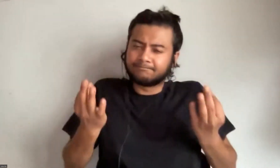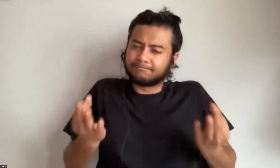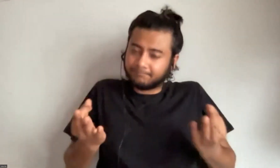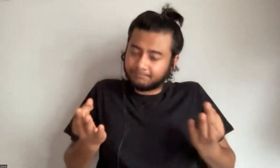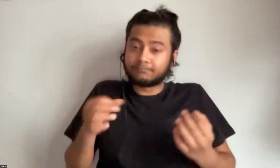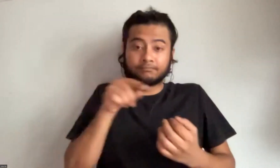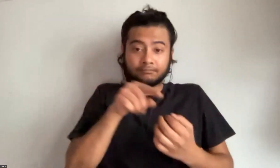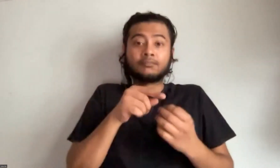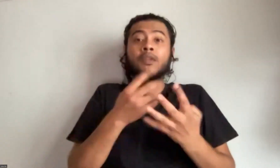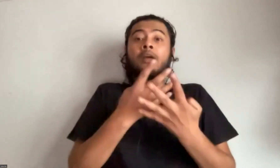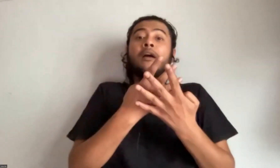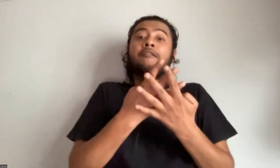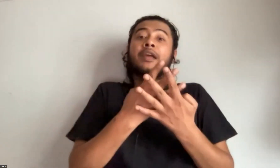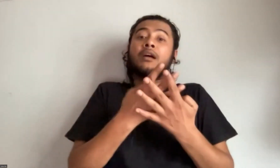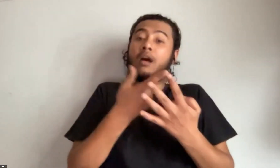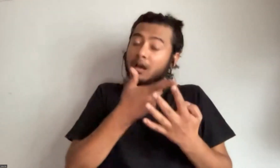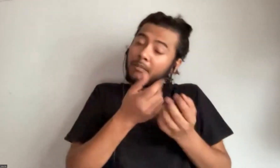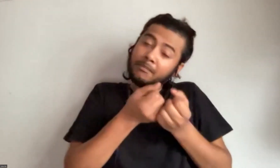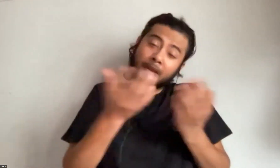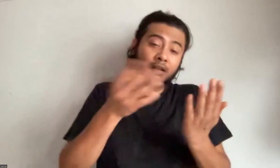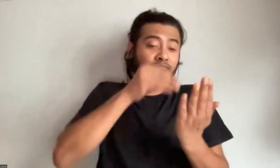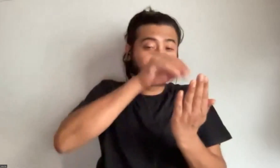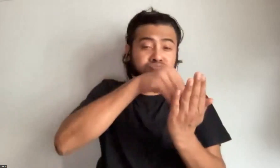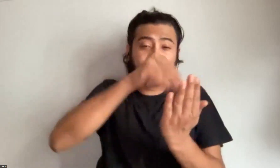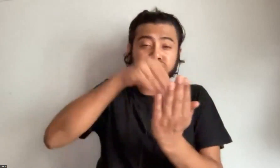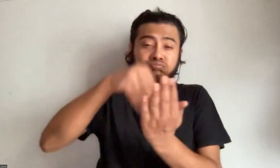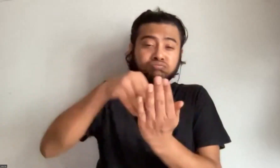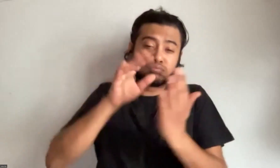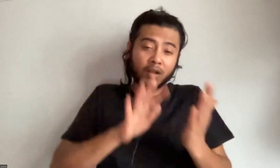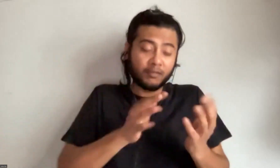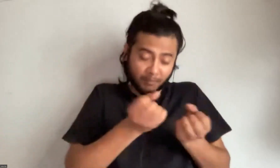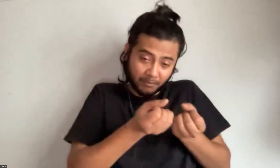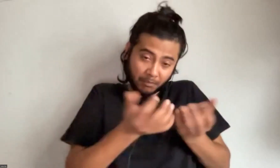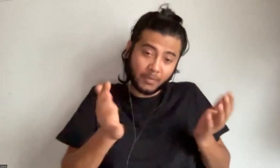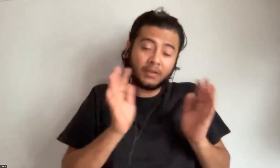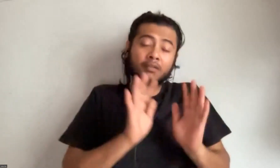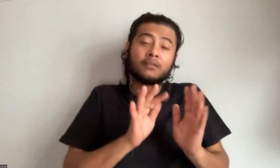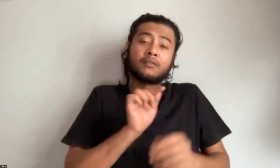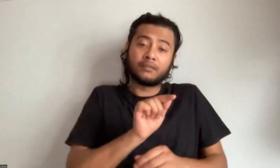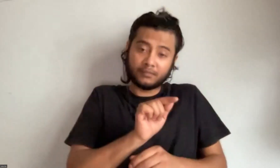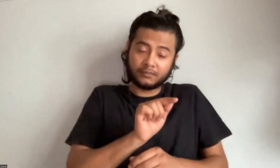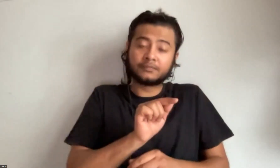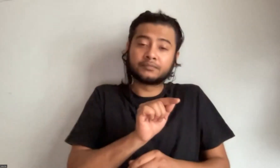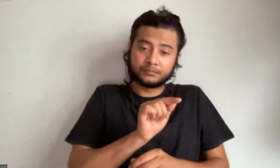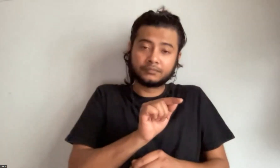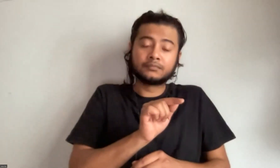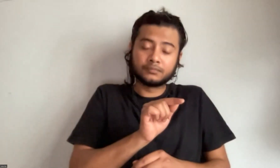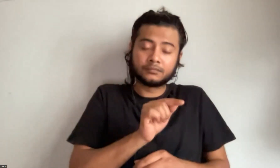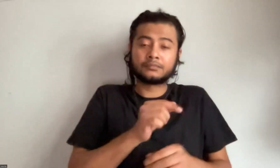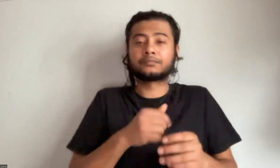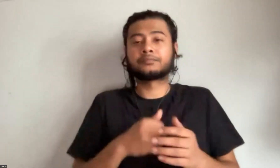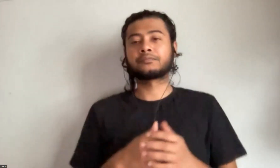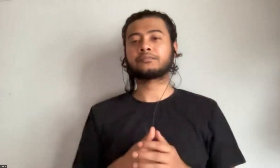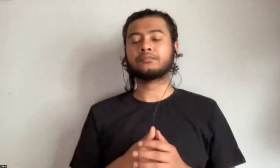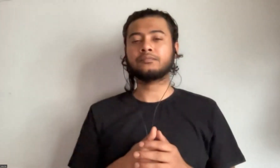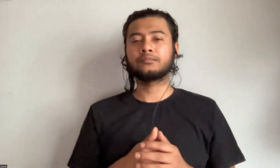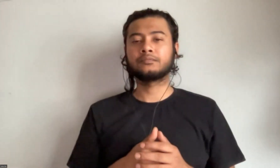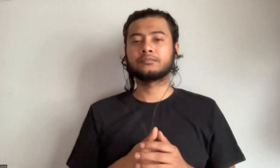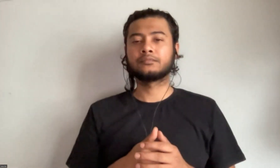the Vedas. So, therefore, right from starting, so if you remember that in past classes, we have been studying